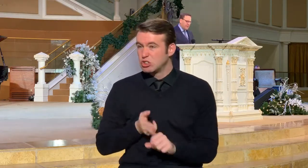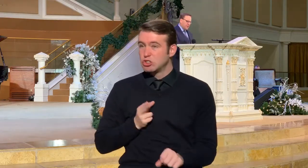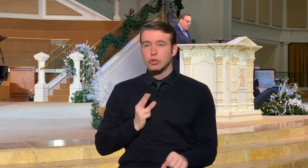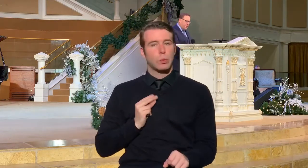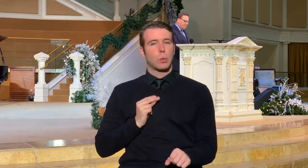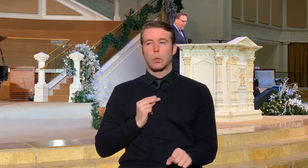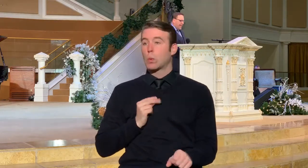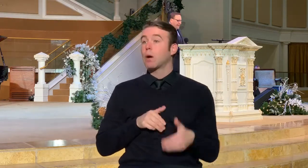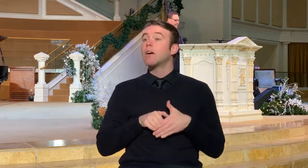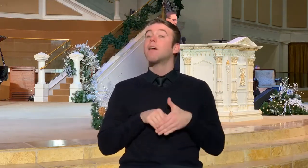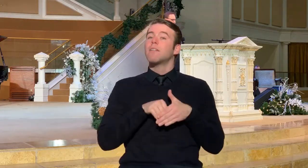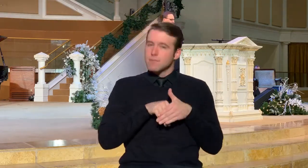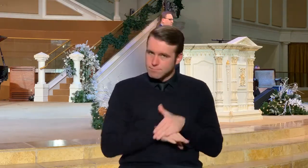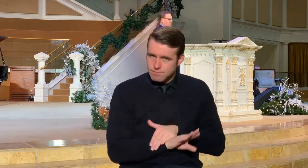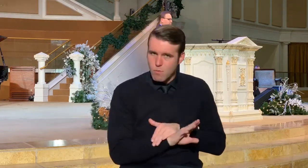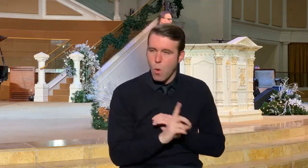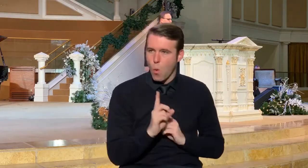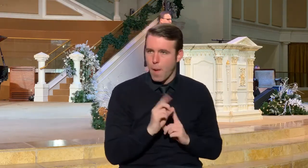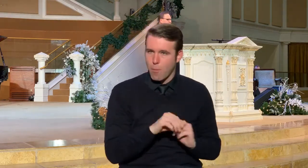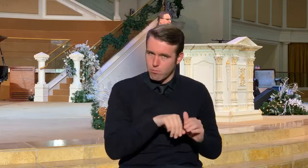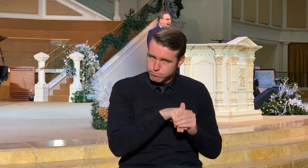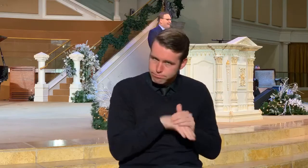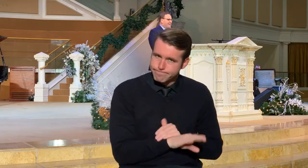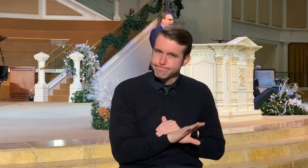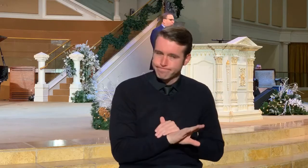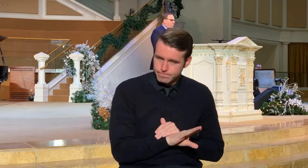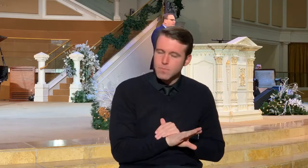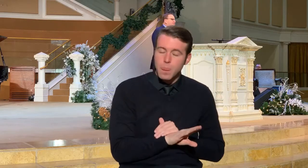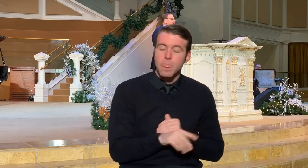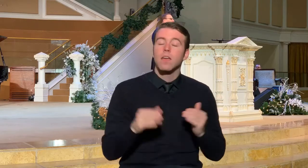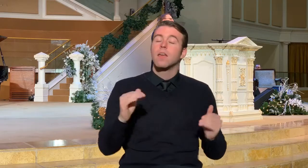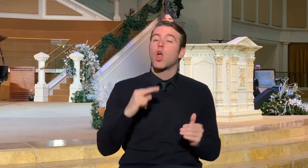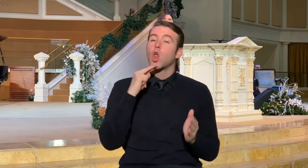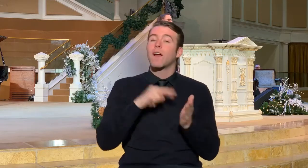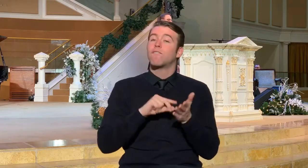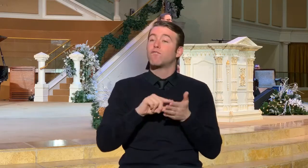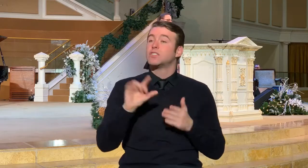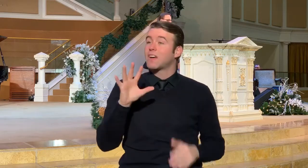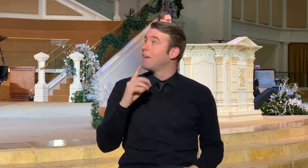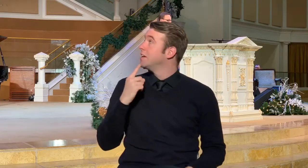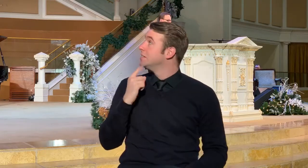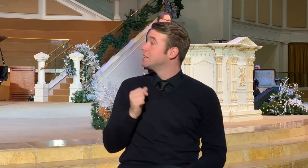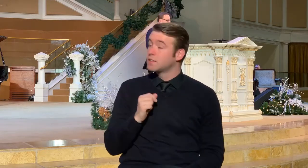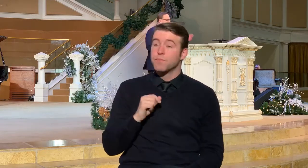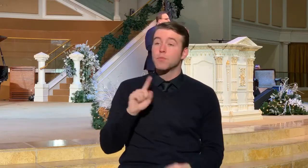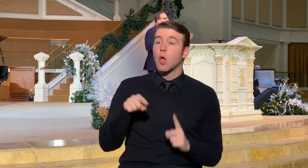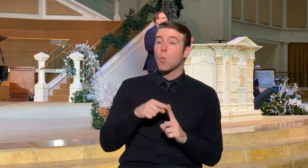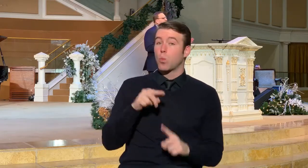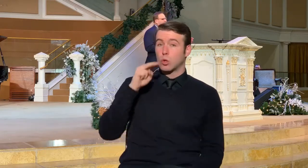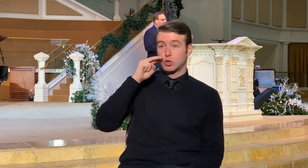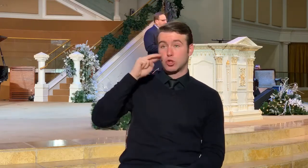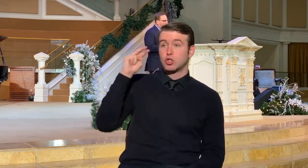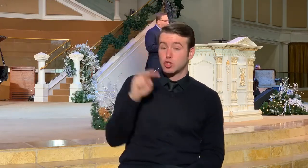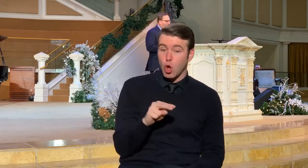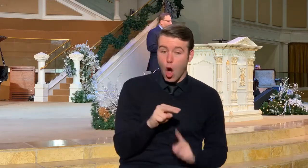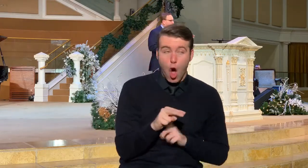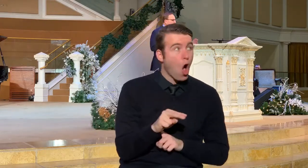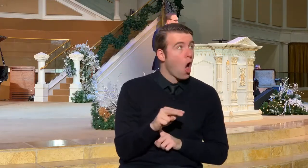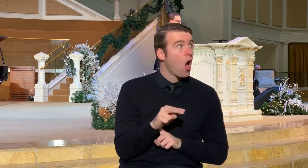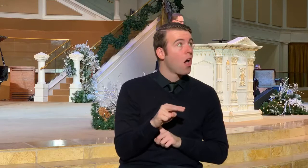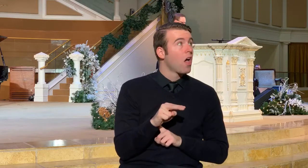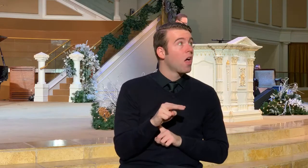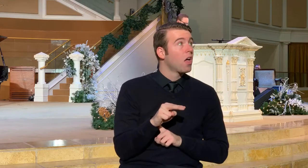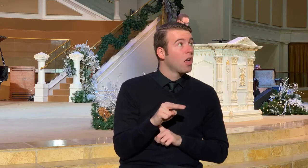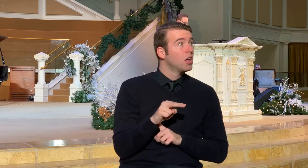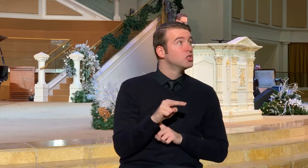again in pain. Verse number 5, now when she saw that she had waited and her hope